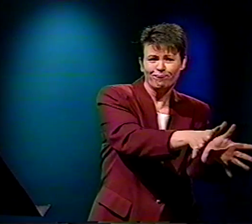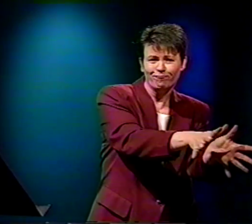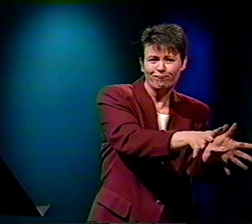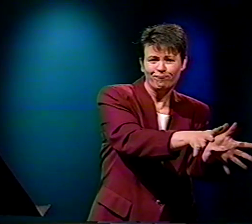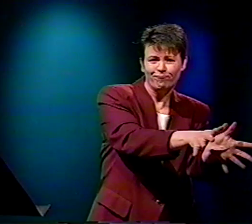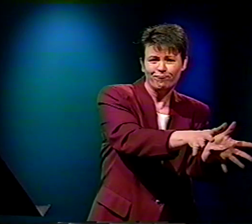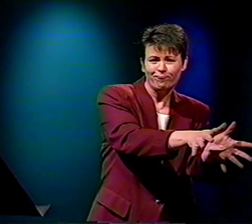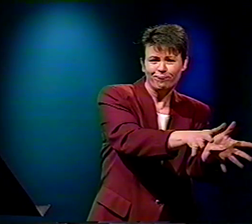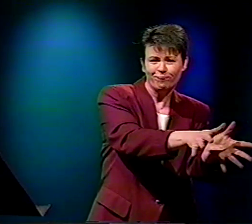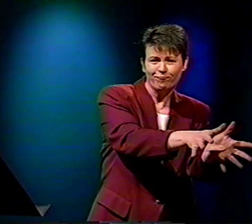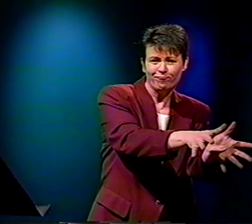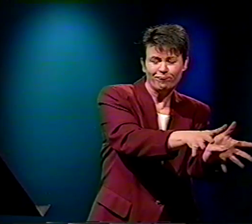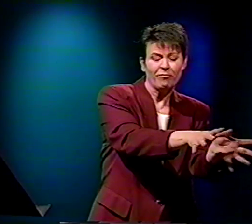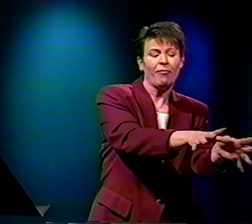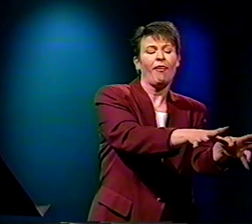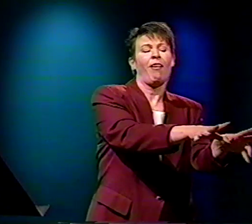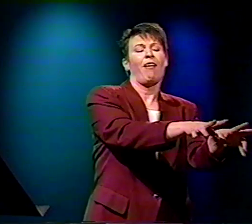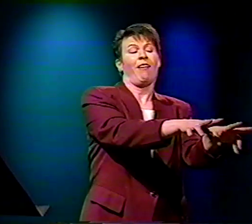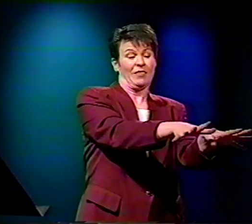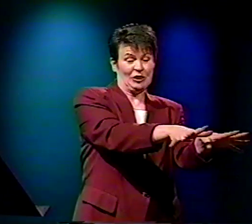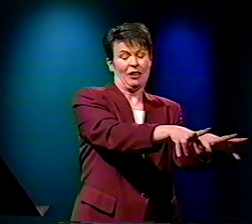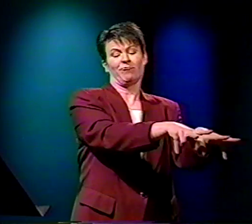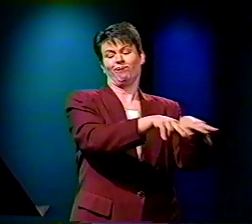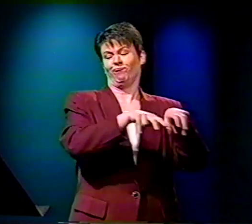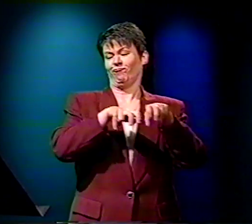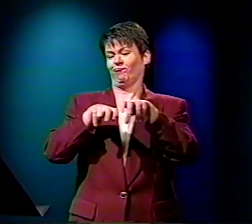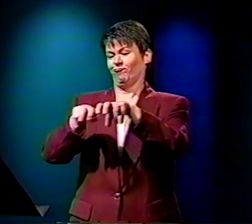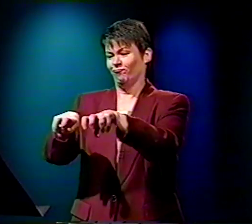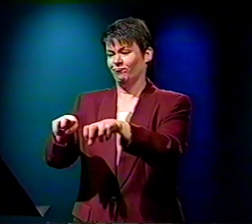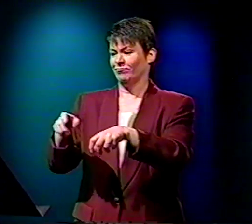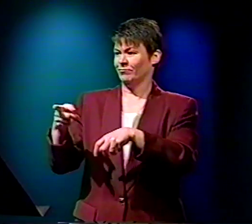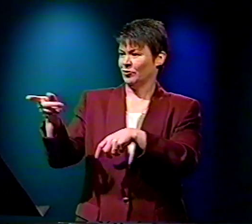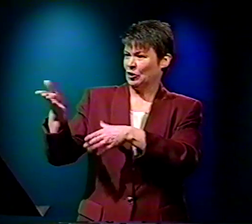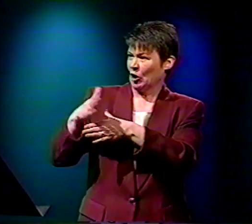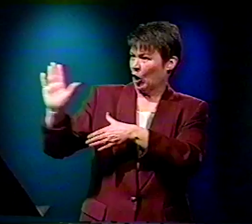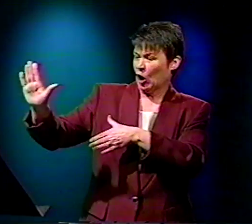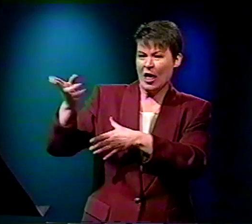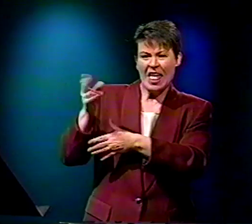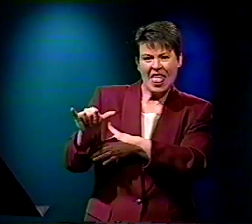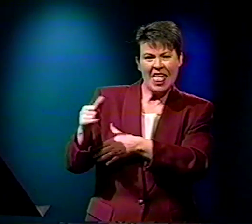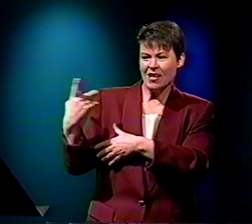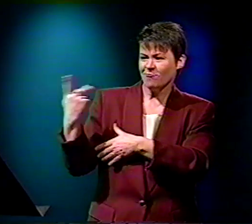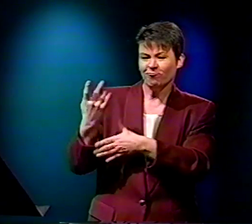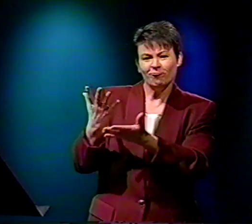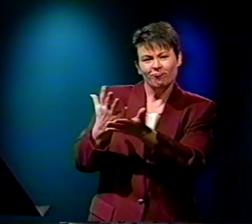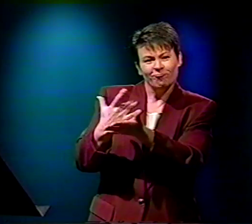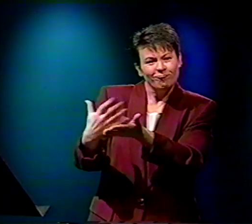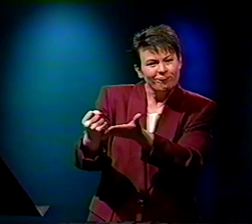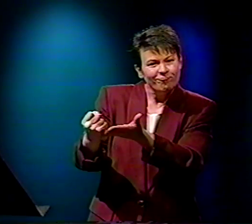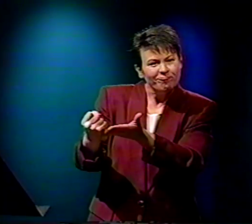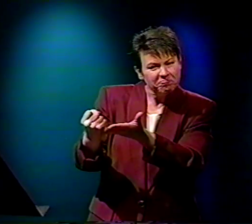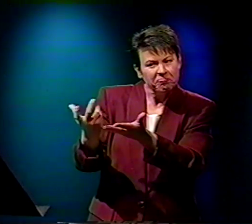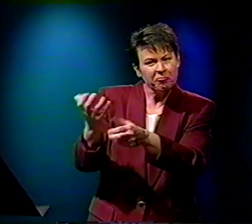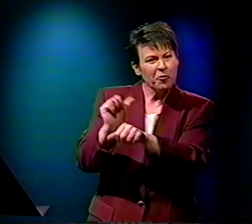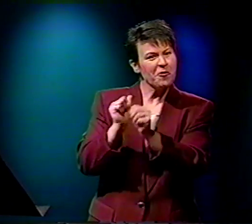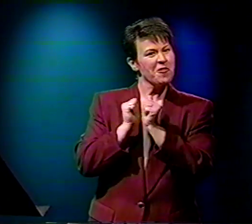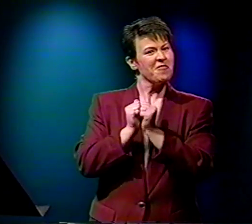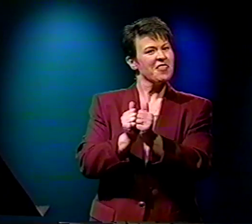the one pile of hay until it was completely gone. Then when they were done, they could walk together over to the other pile of hay, and they shared that pile of hay until it was